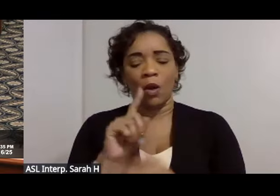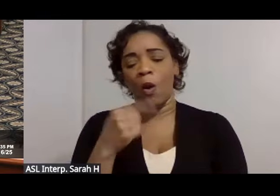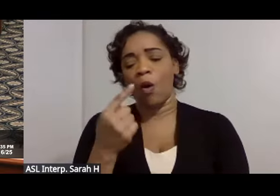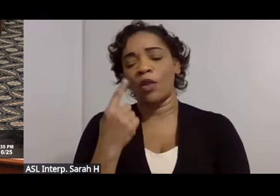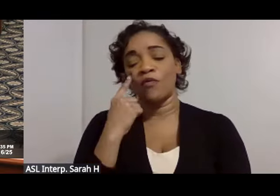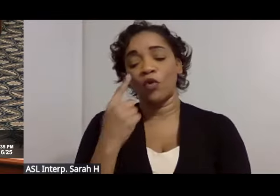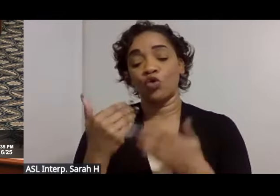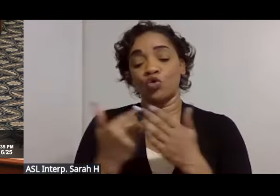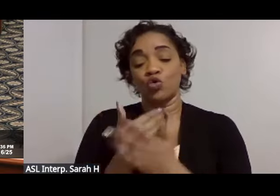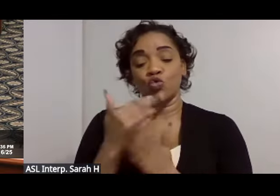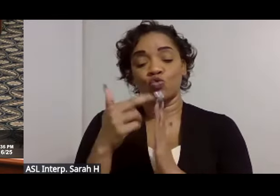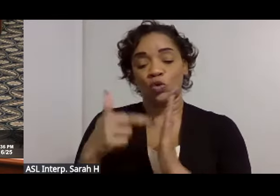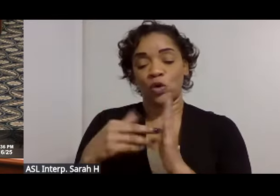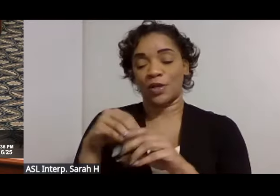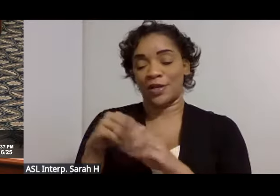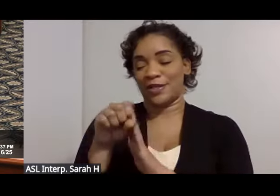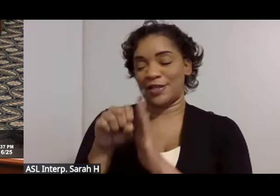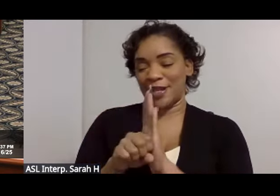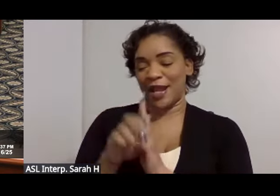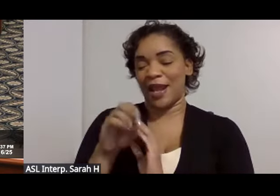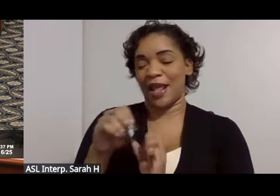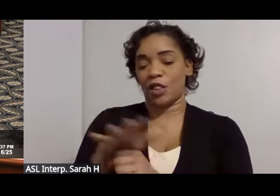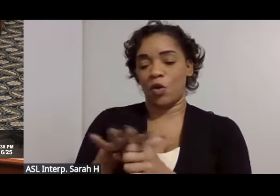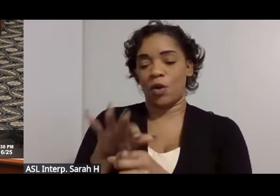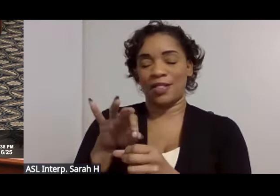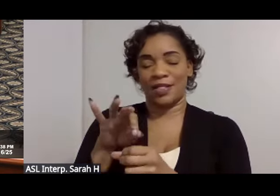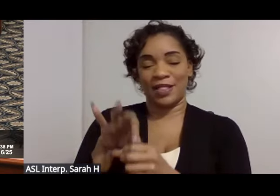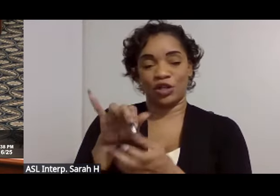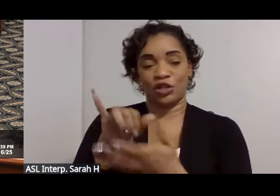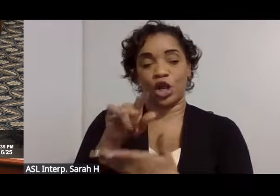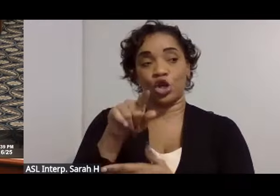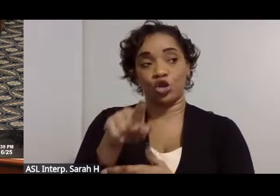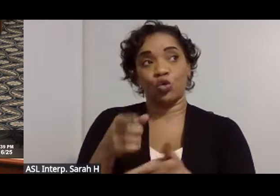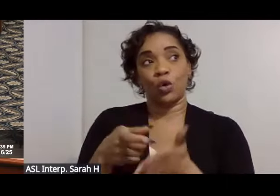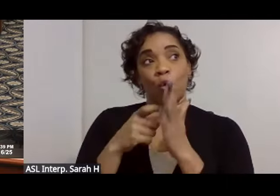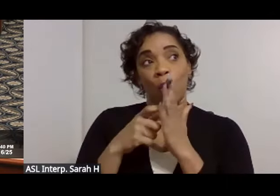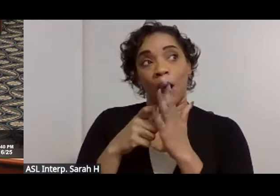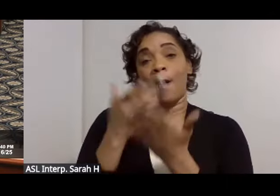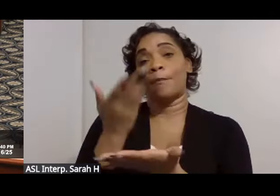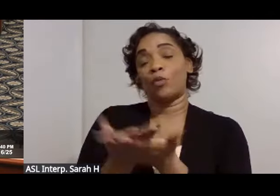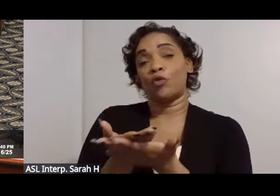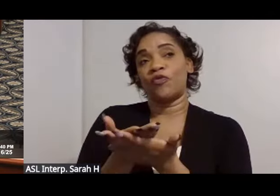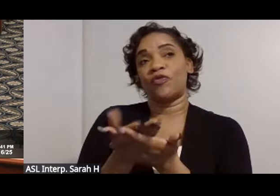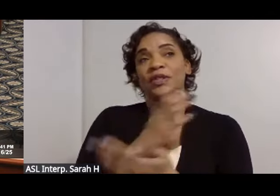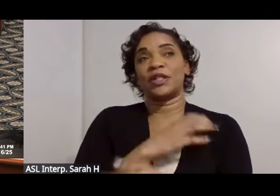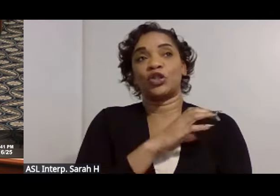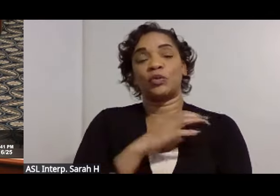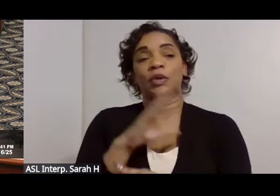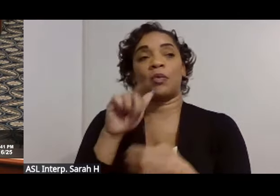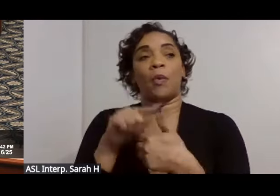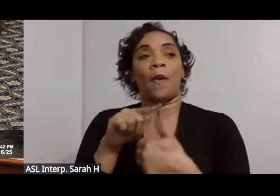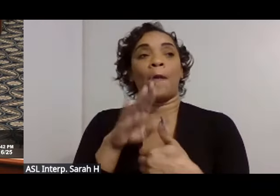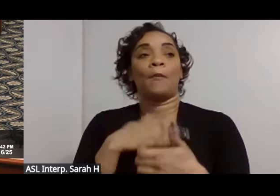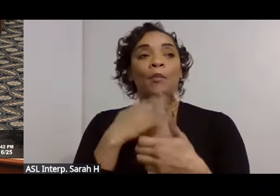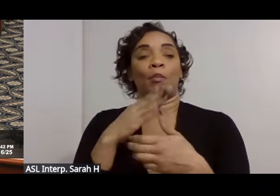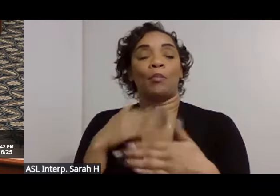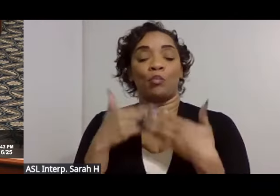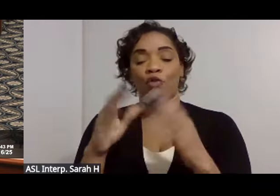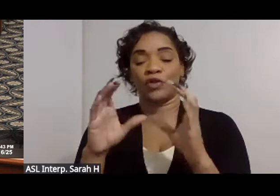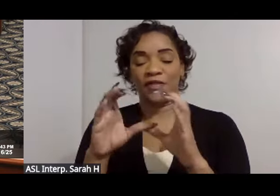local elections that you require proof of citizenship by showing birth certificate, passport, and other documents. That's